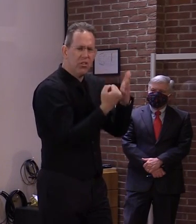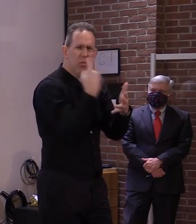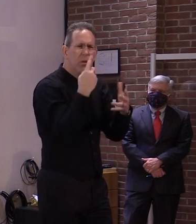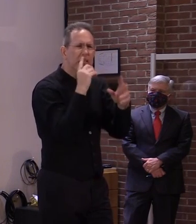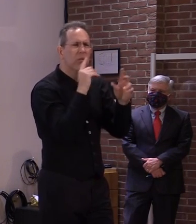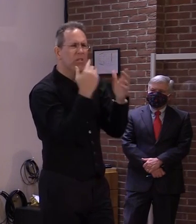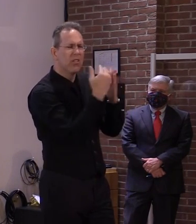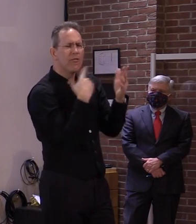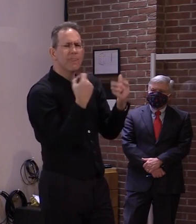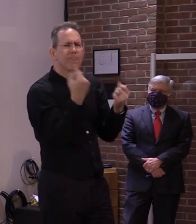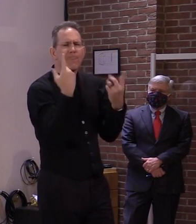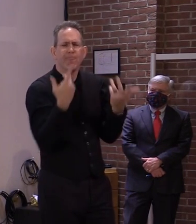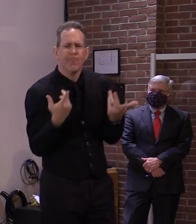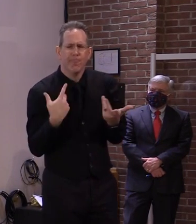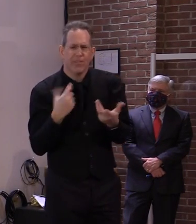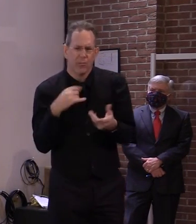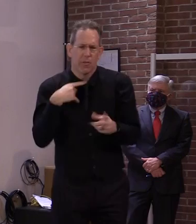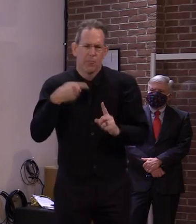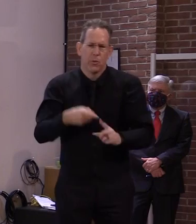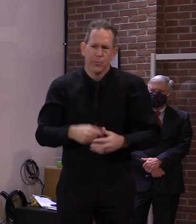we certainly could share those, Mike.